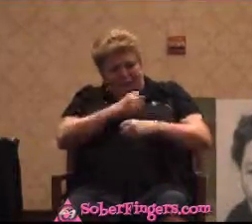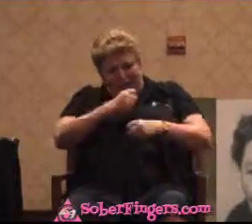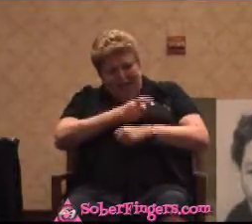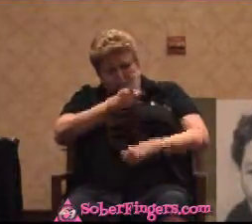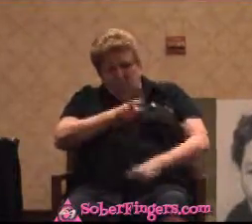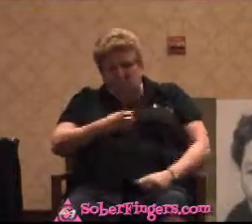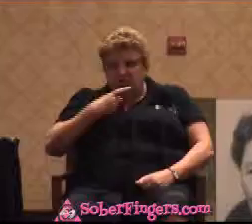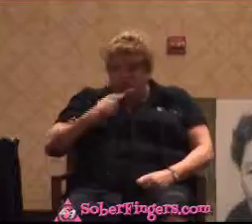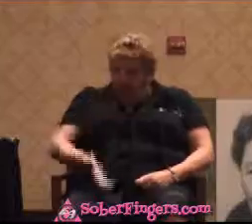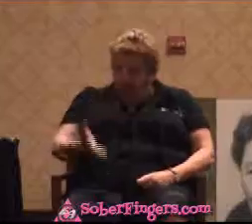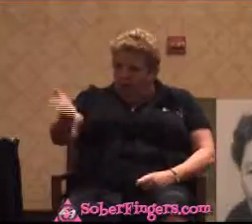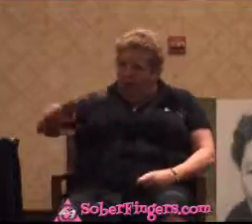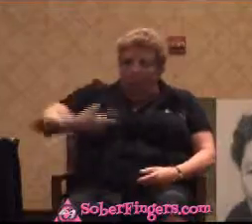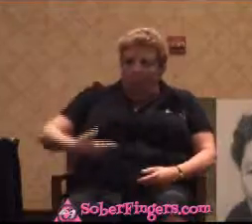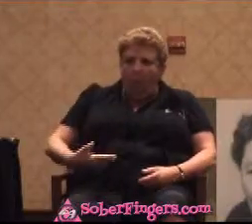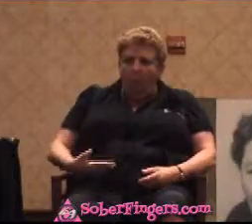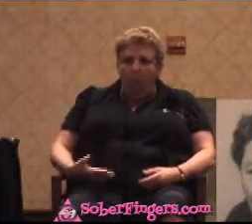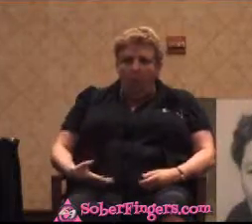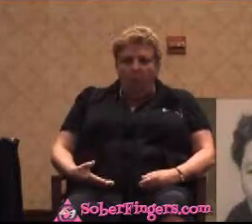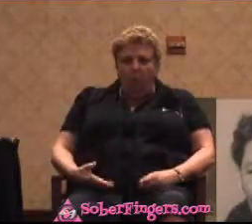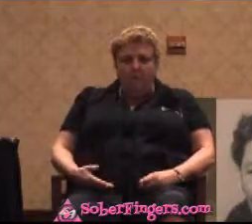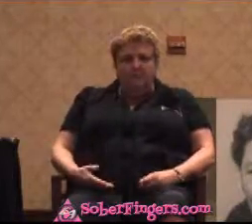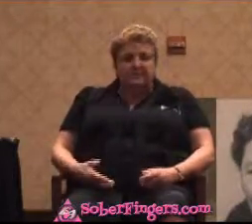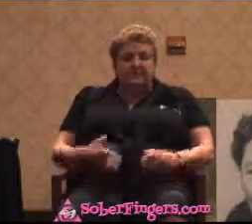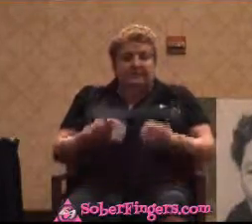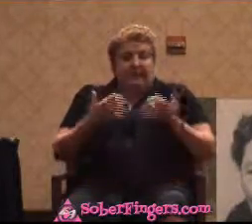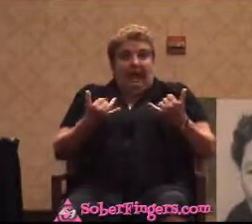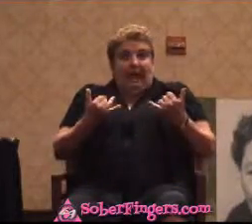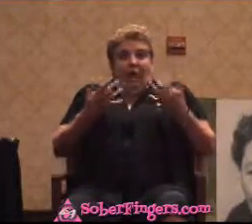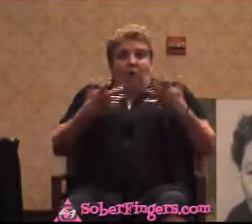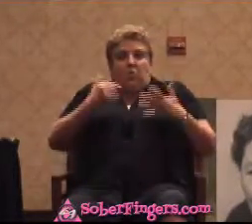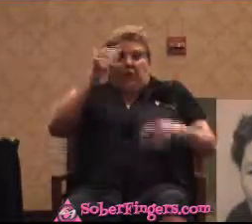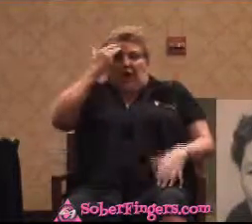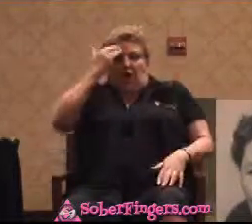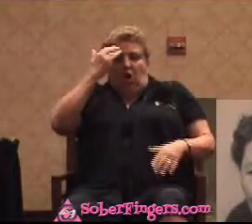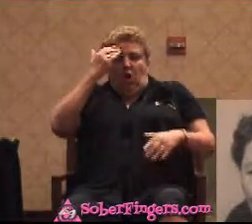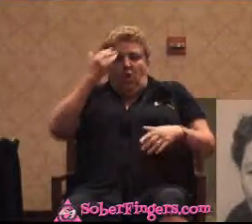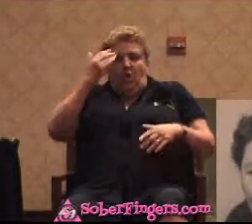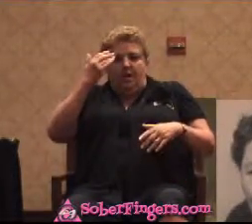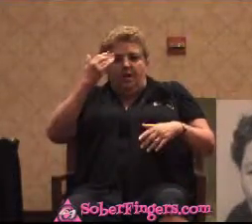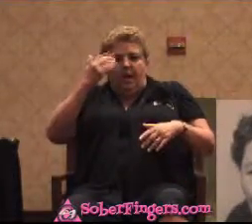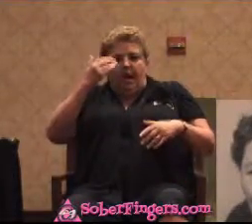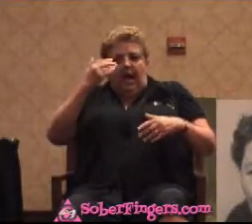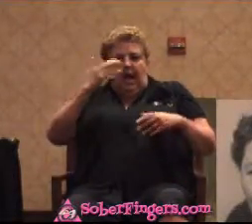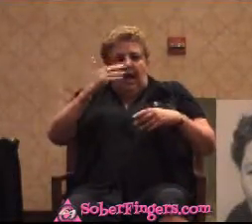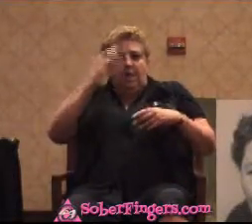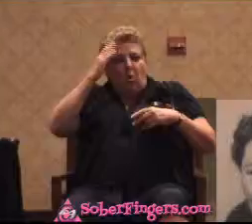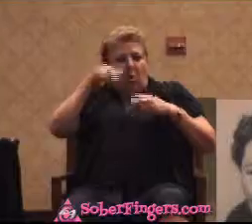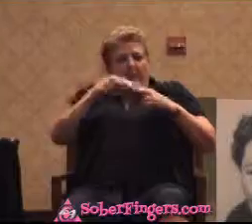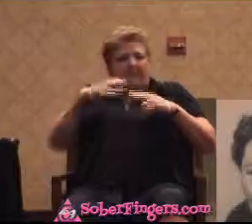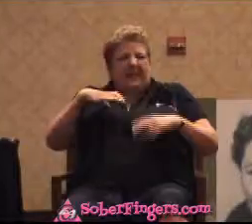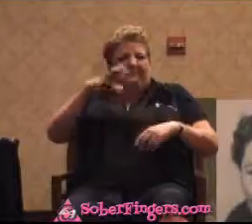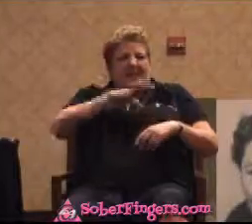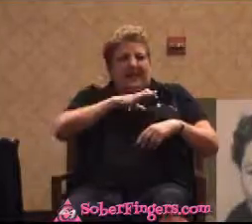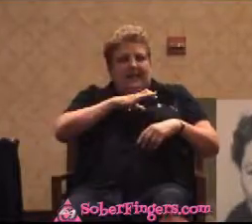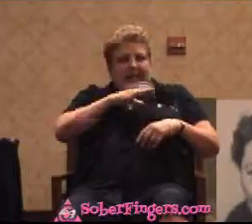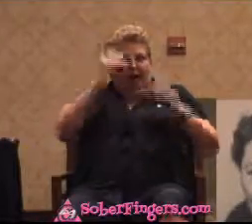then." So I already know, now that I'm in AA, about this committee. And the committee was there